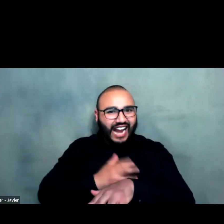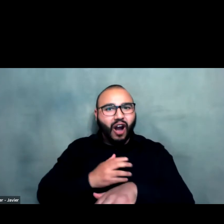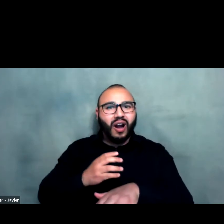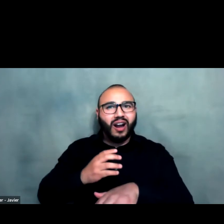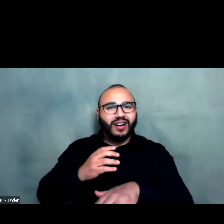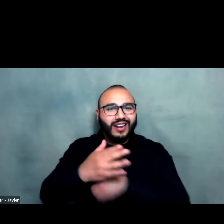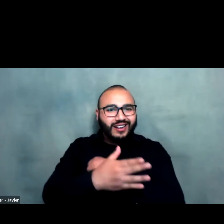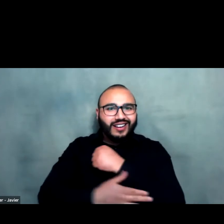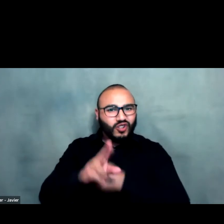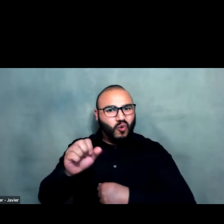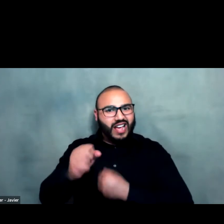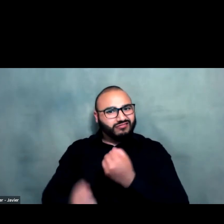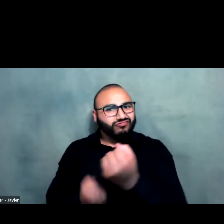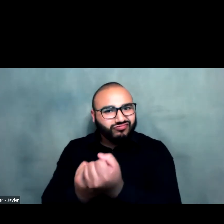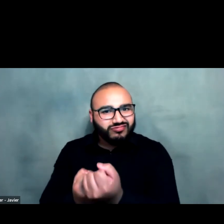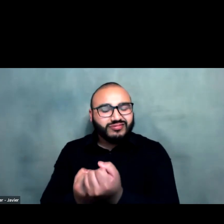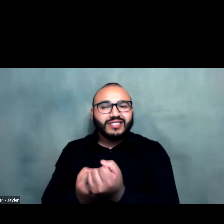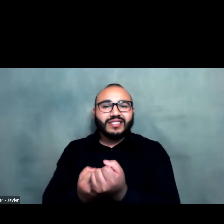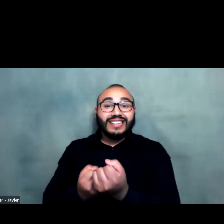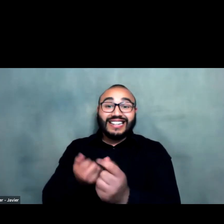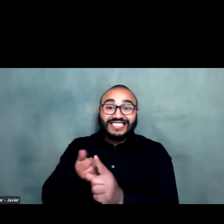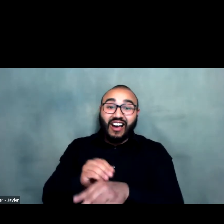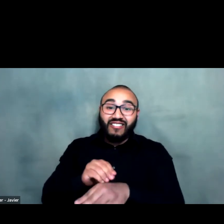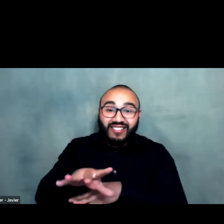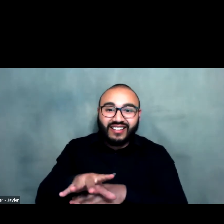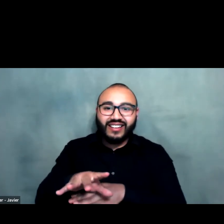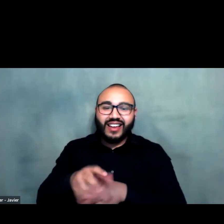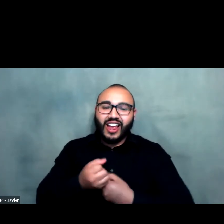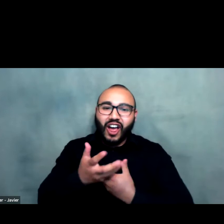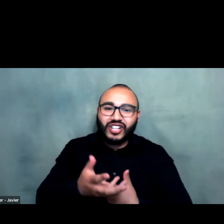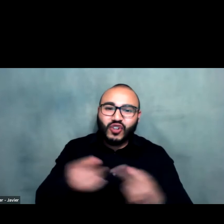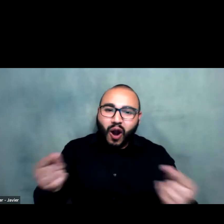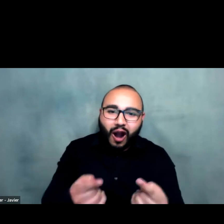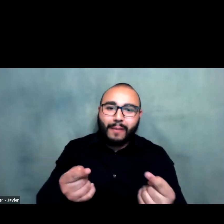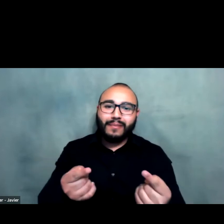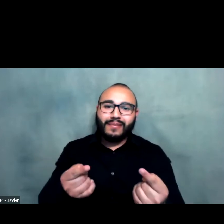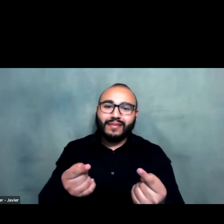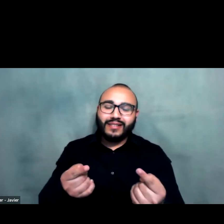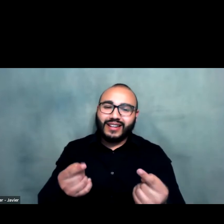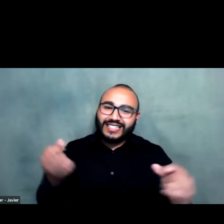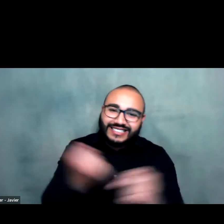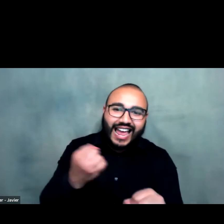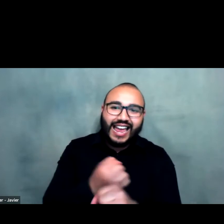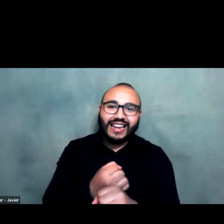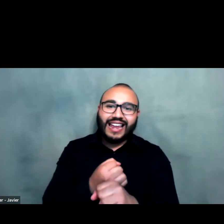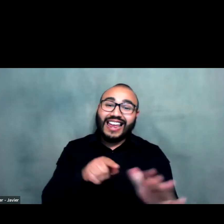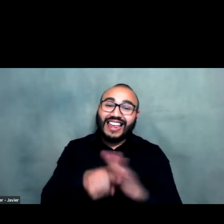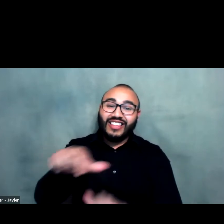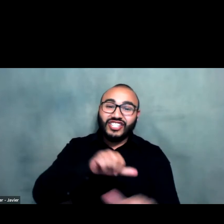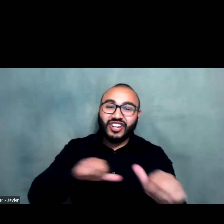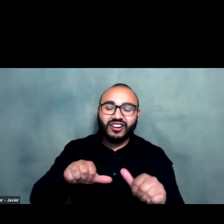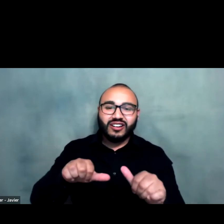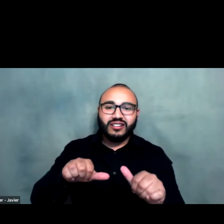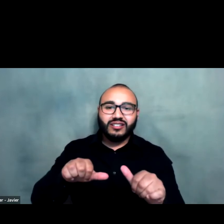our society to harm, attack, and kill each other. As we learned in our earlier slides, none of this is new. The